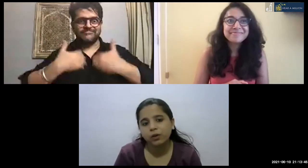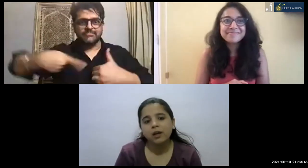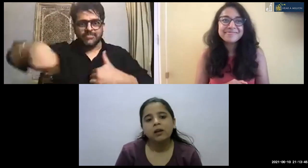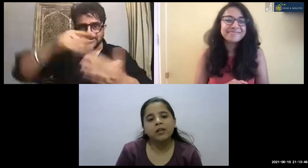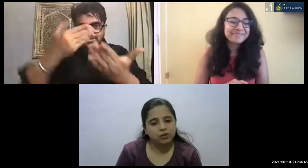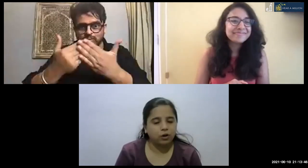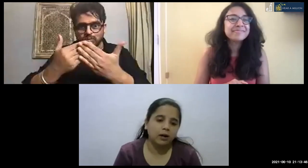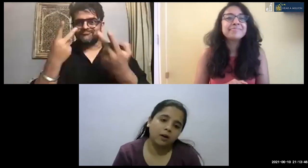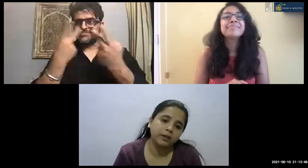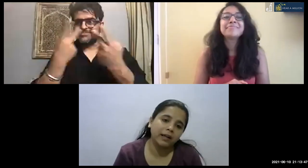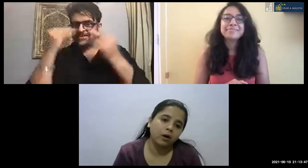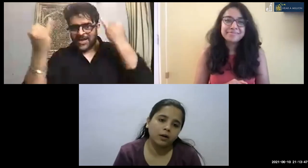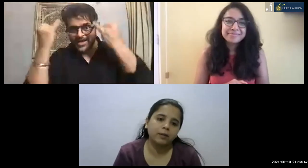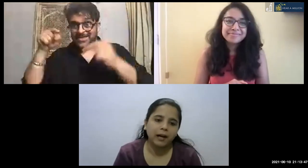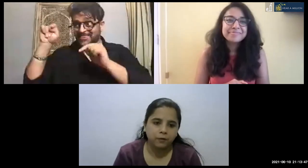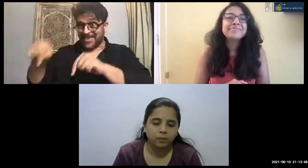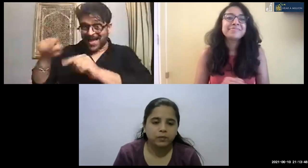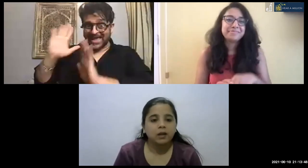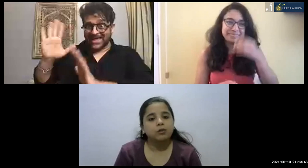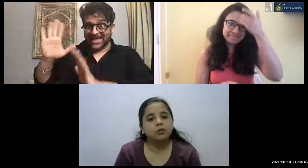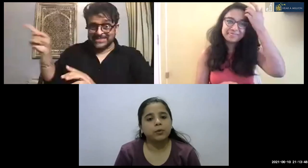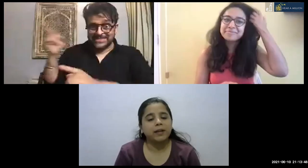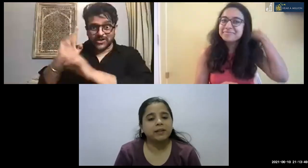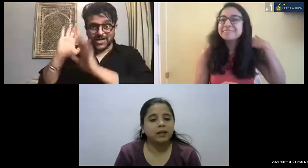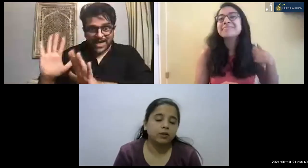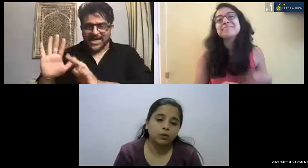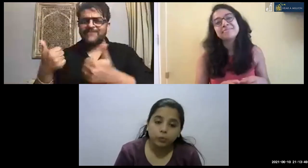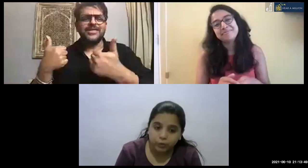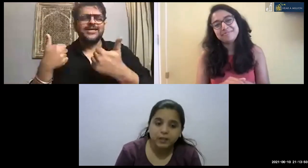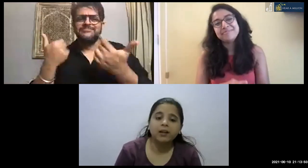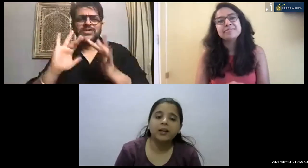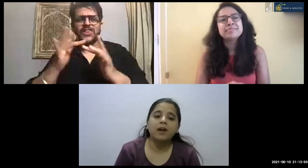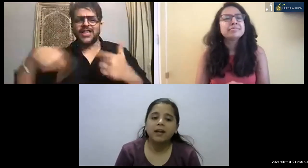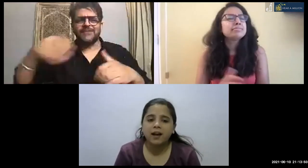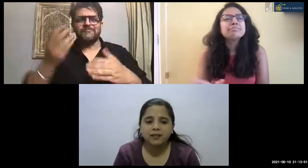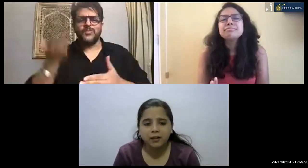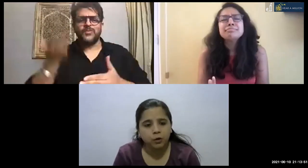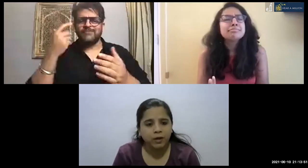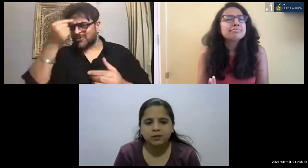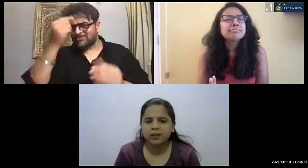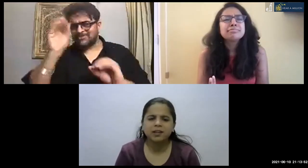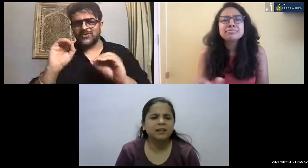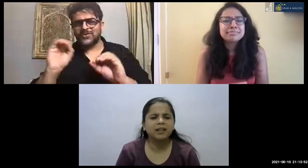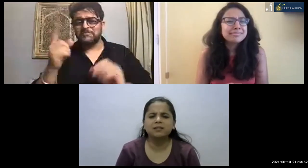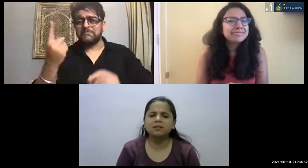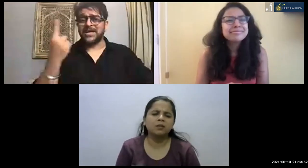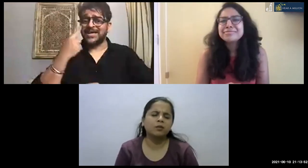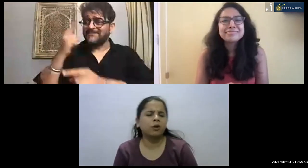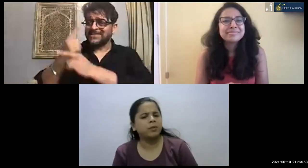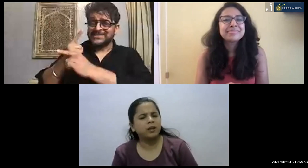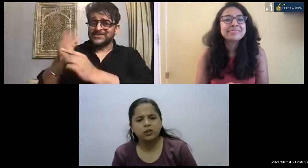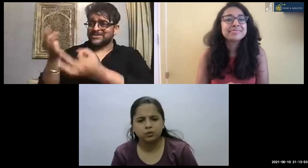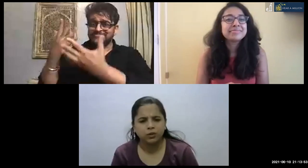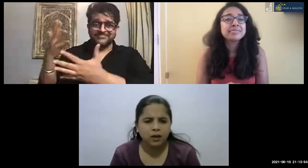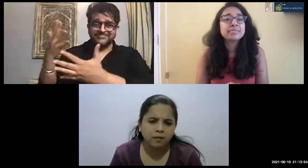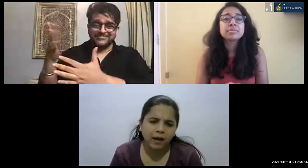to teach on the online platform, to provide to use the creative ideas and innovative things. Then I think there would not